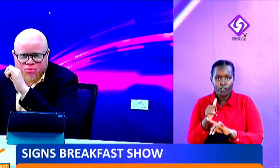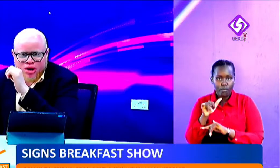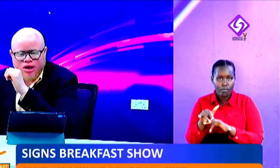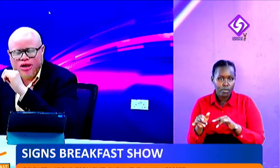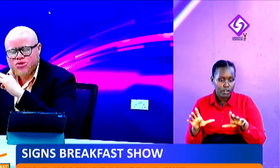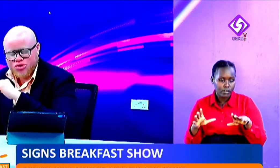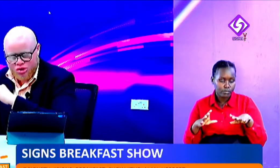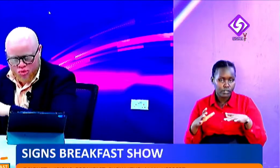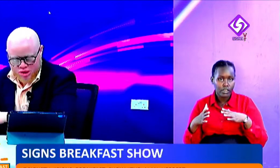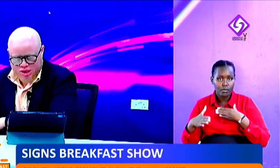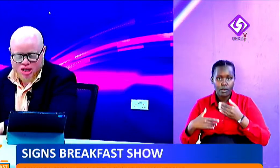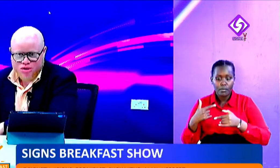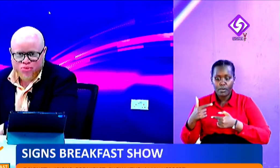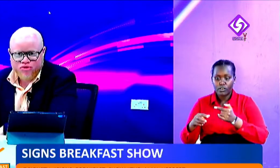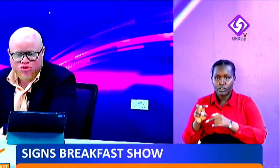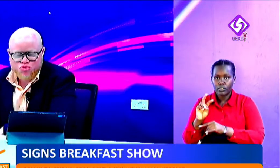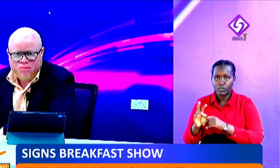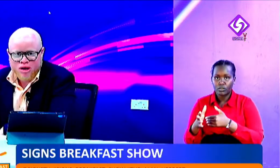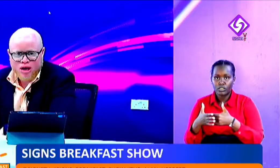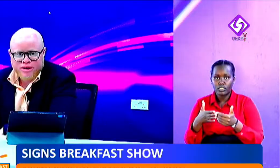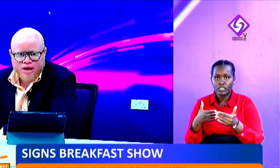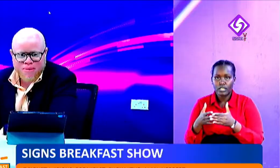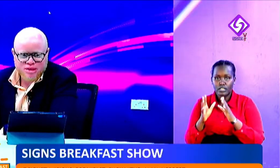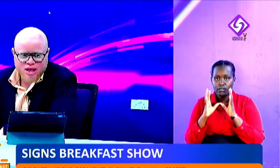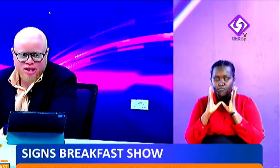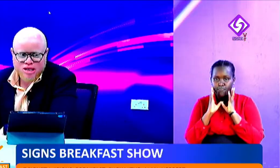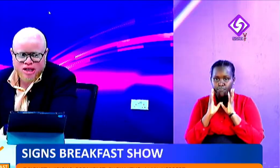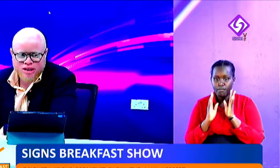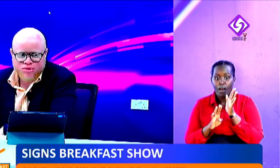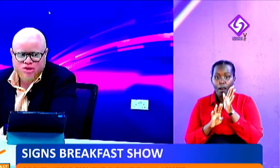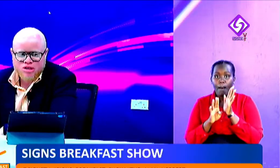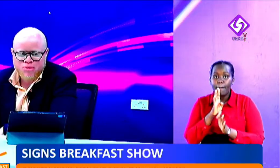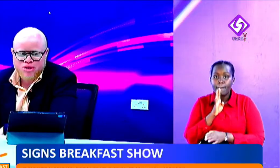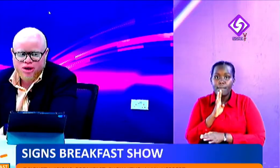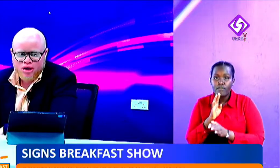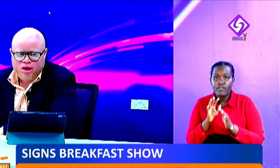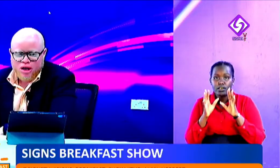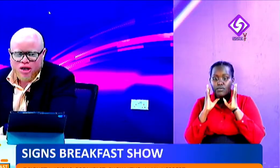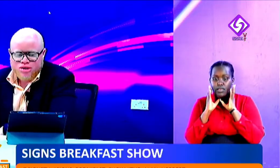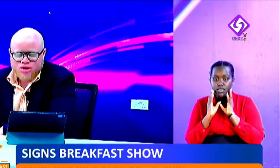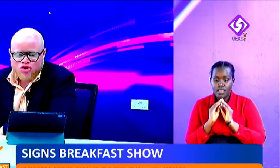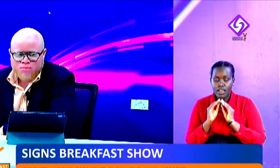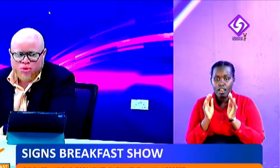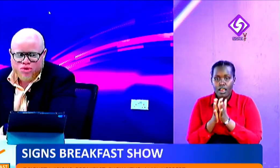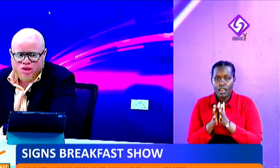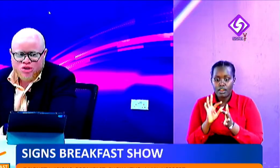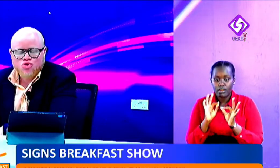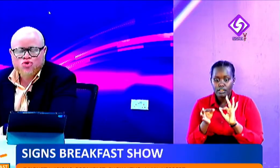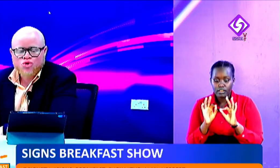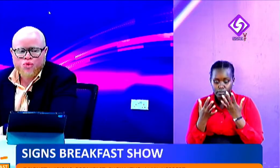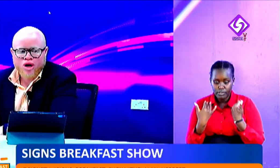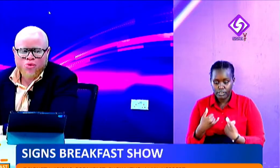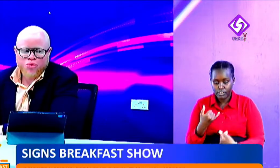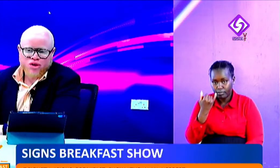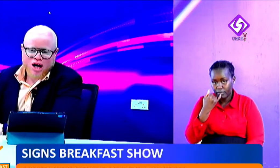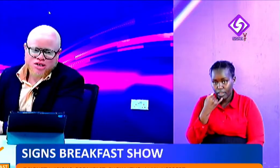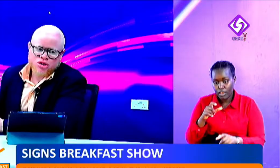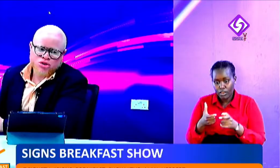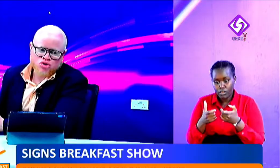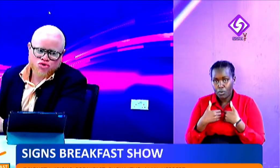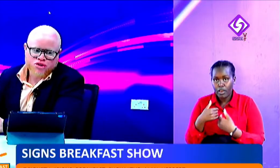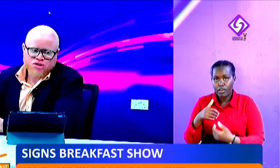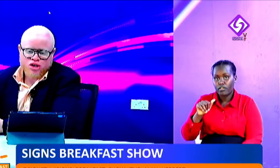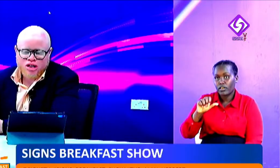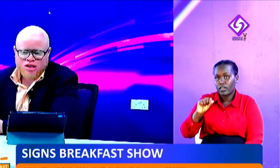That breaker. Glad you're still watching Science Breakfast with me, Alan Habert, and the sign language interpreter is Chebe Watt. In studio, we are with